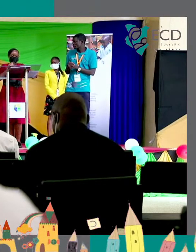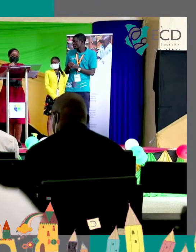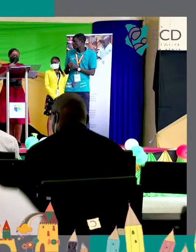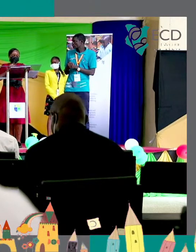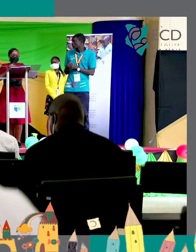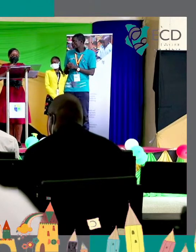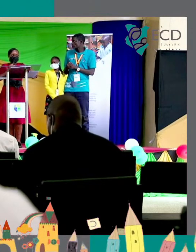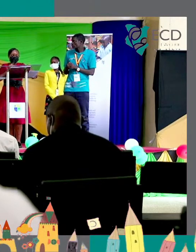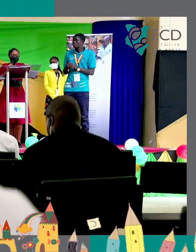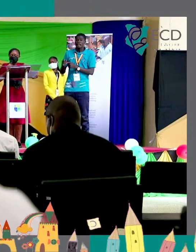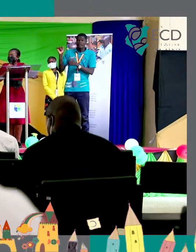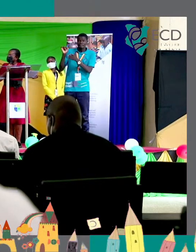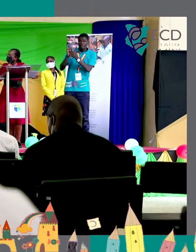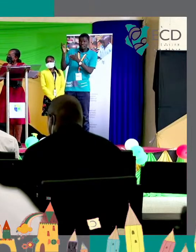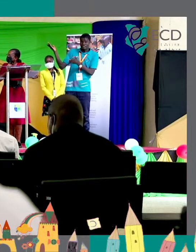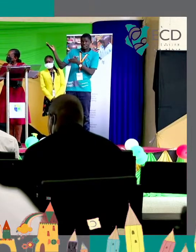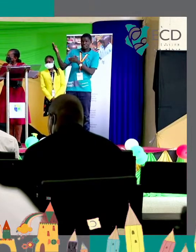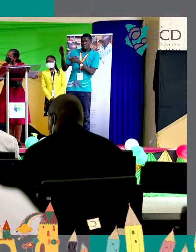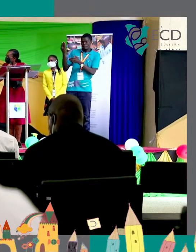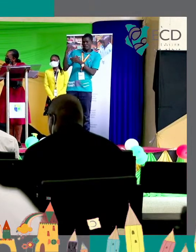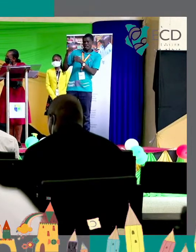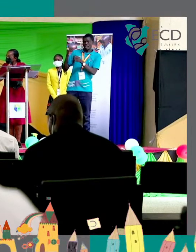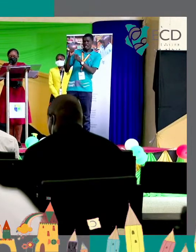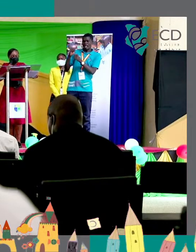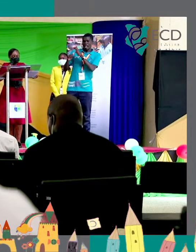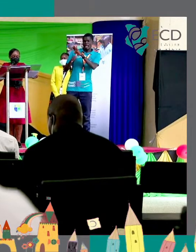10 years.